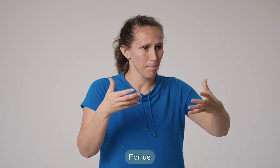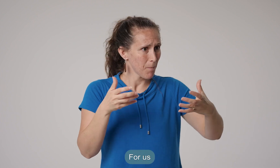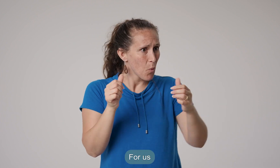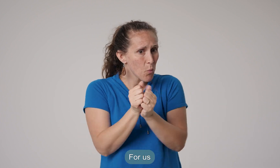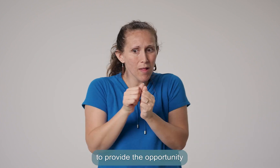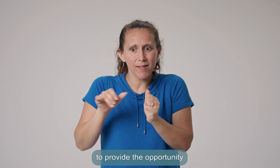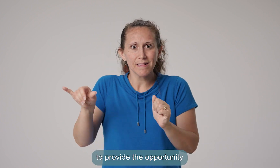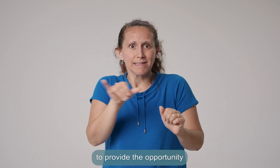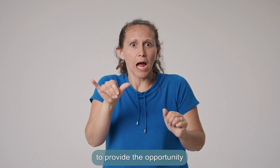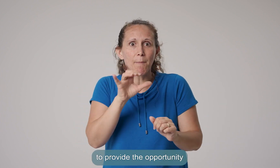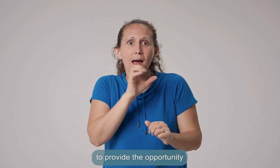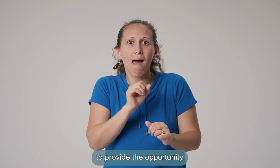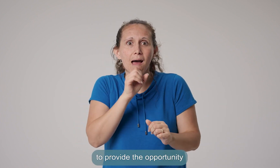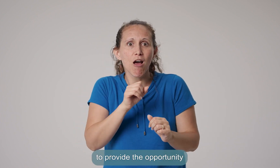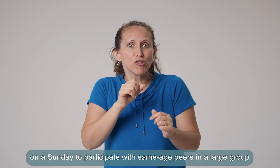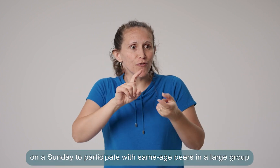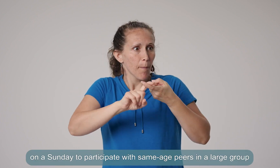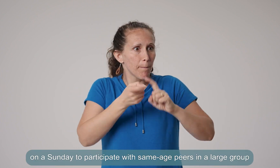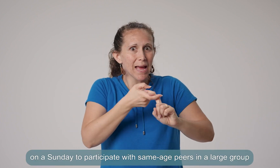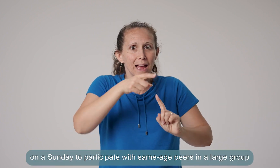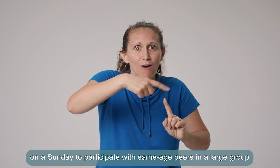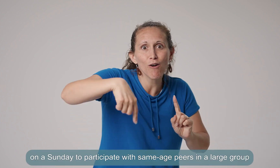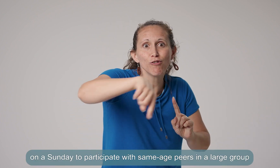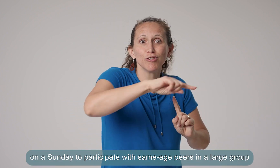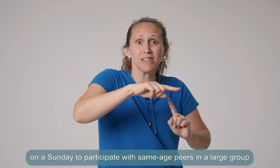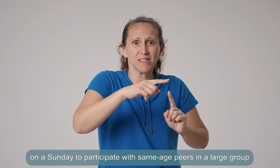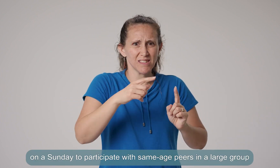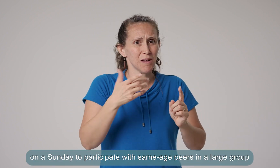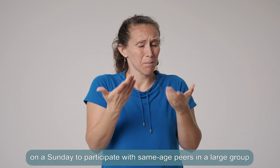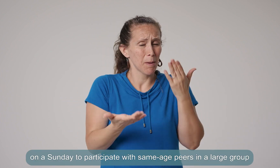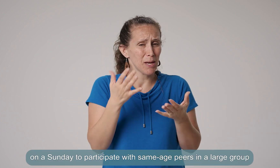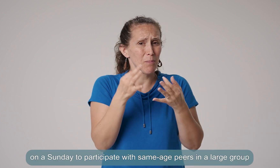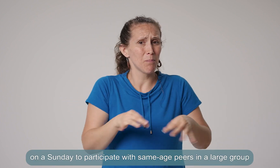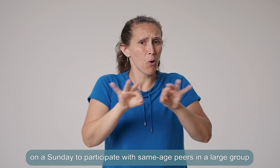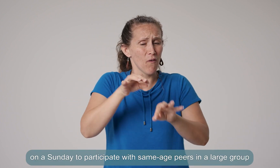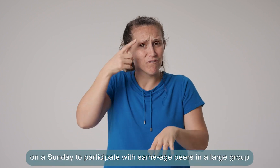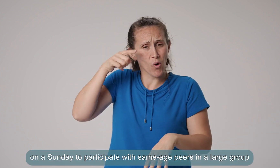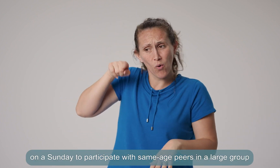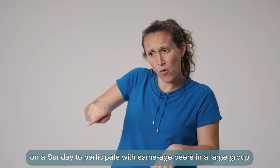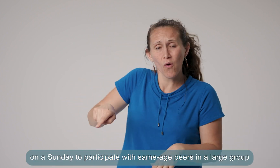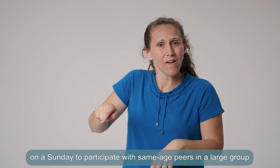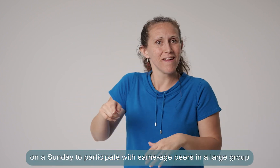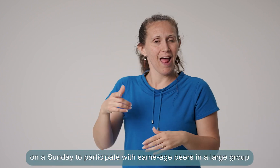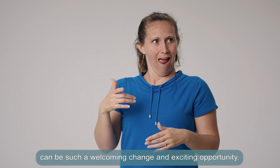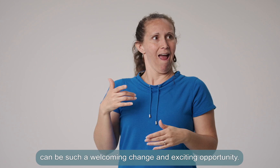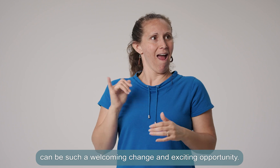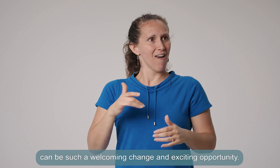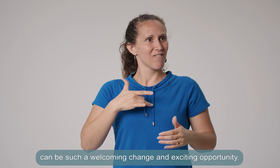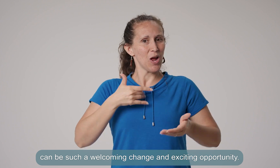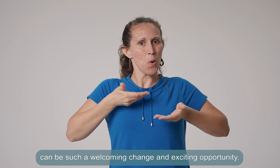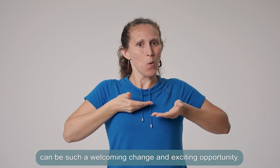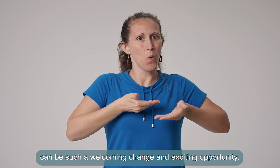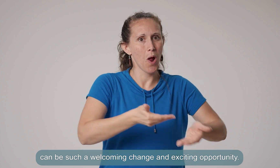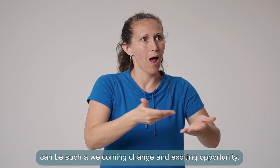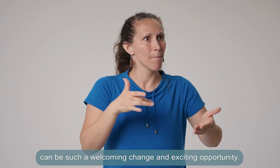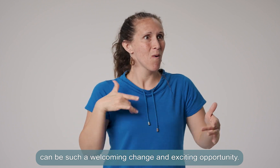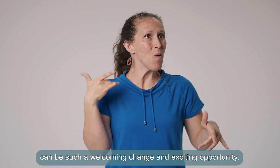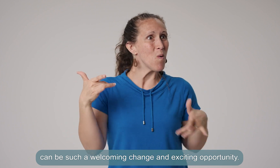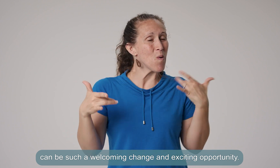For us to provide the opportunity on a Sunday to participate with same-age peers in a large group can be such a welcoming change and